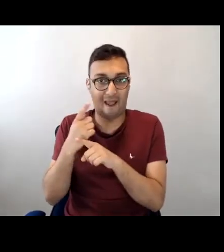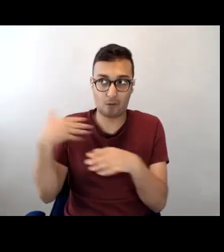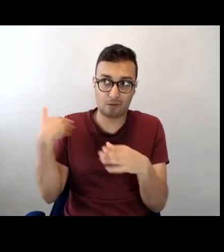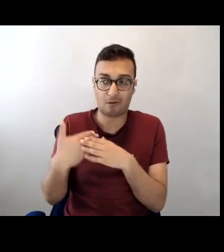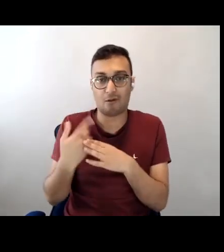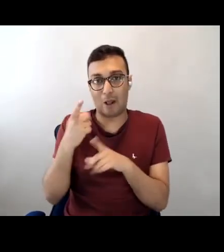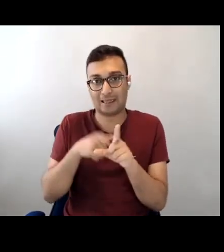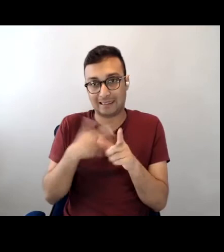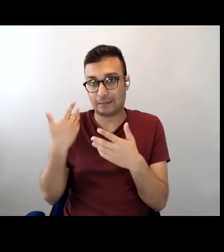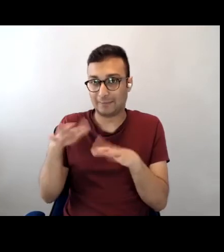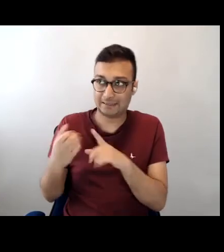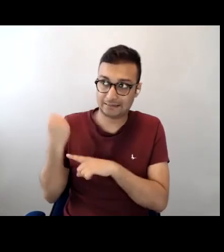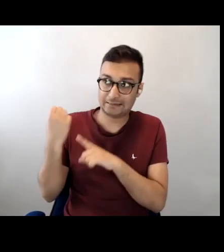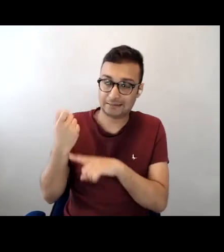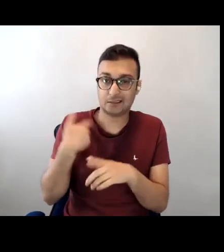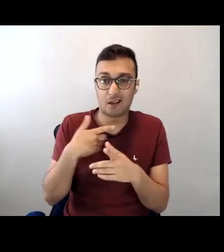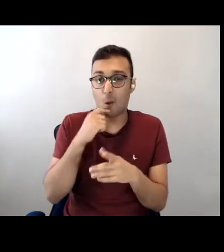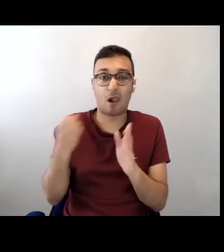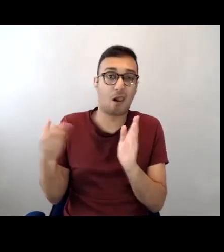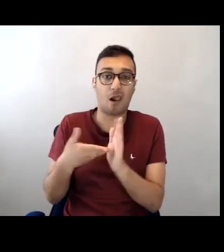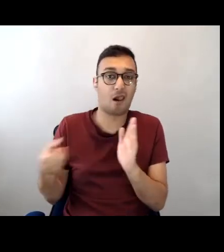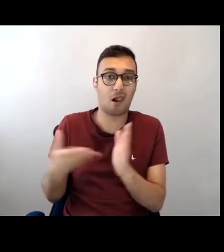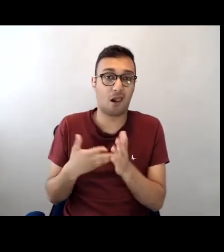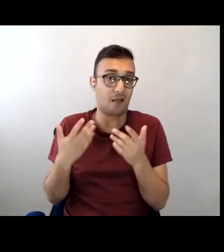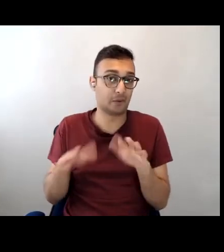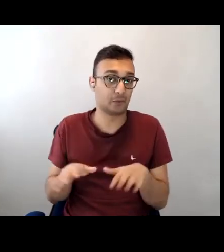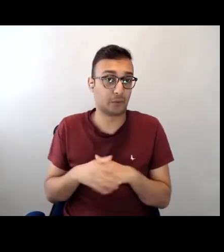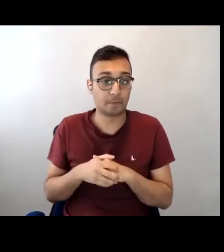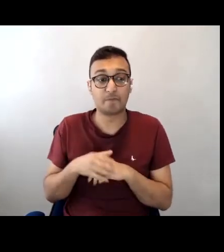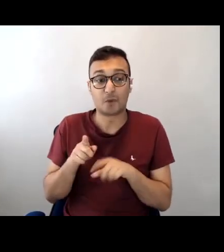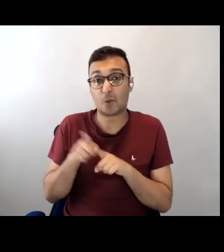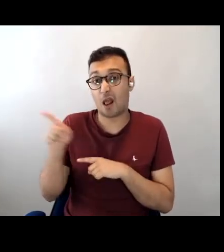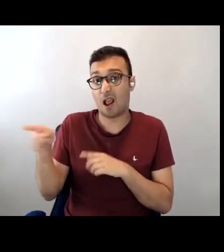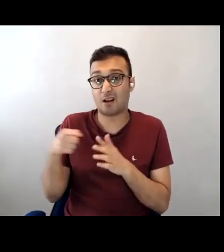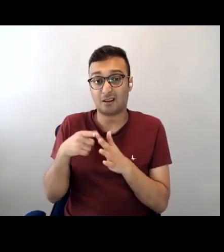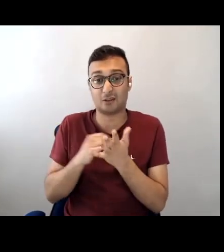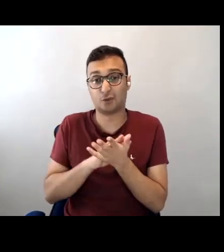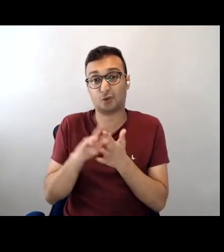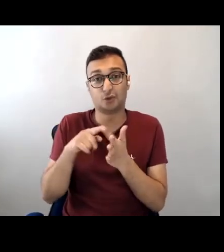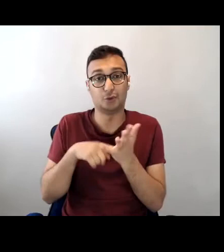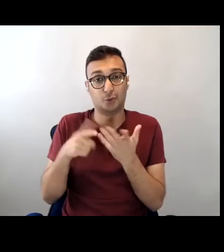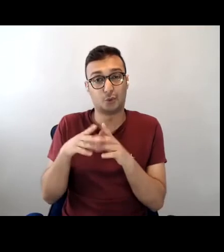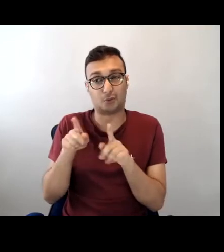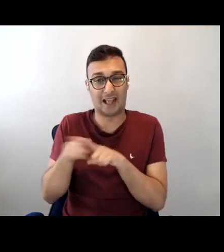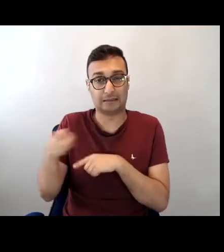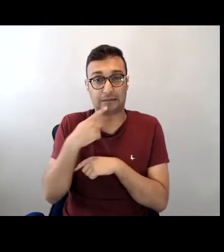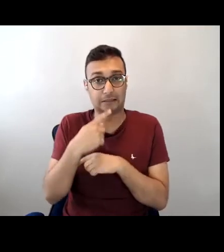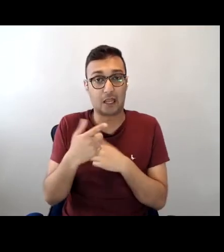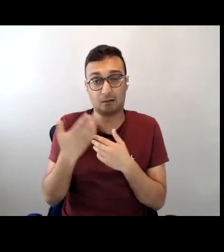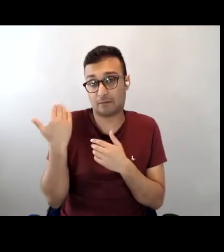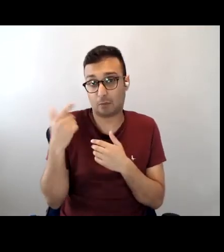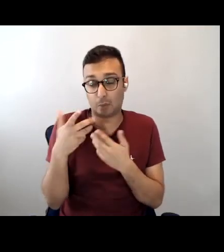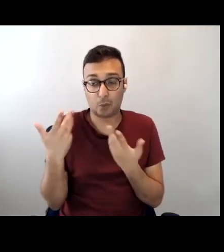his presentation. So as already Shatu mentioned previously, we didn't have